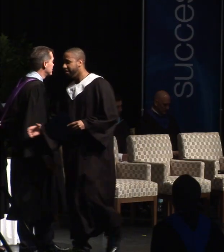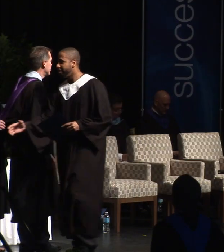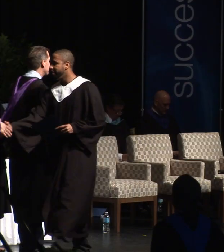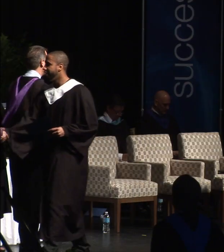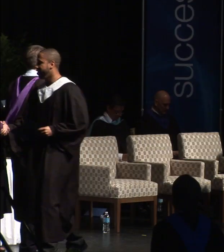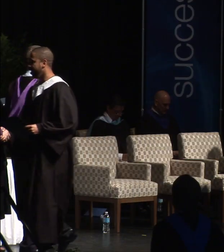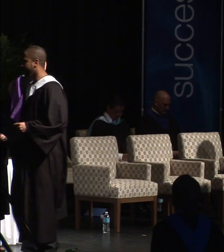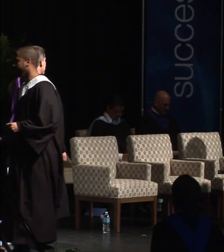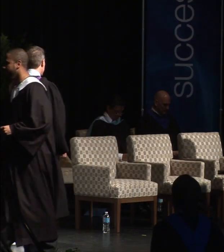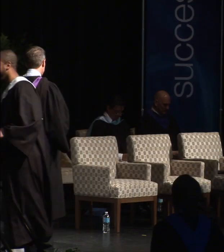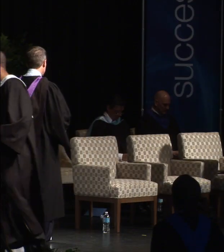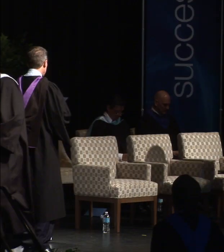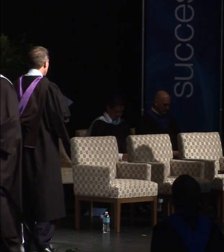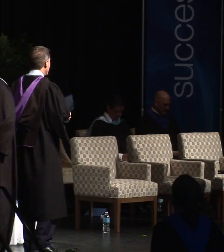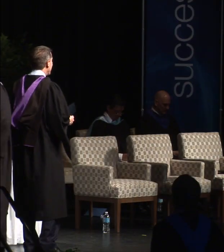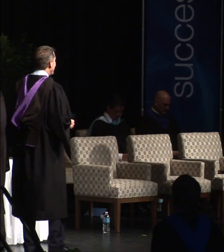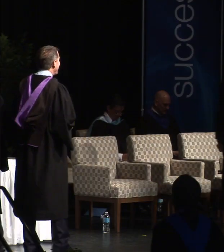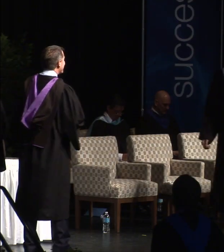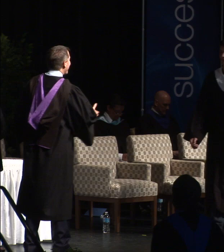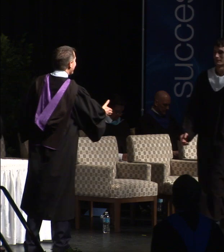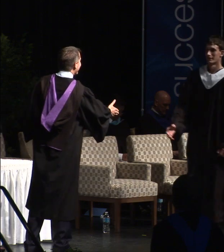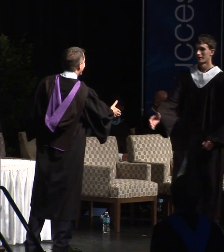John Victor Lansleeve.